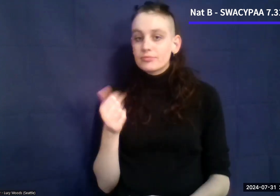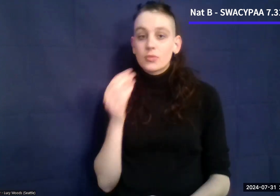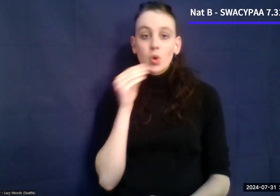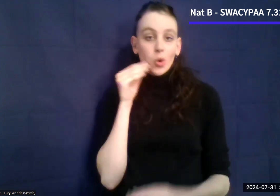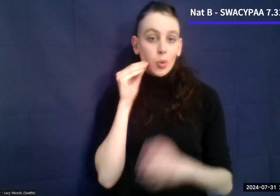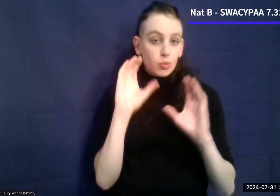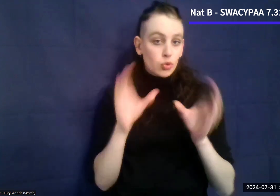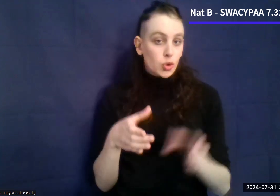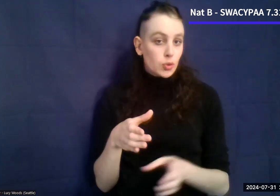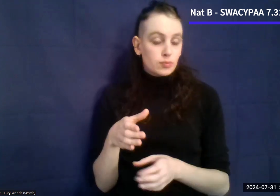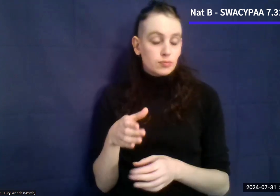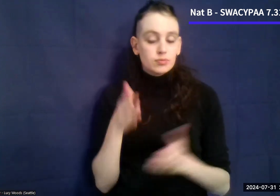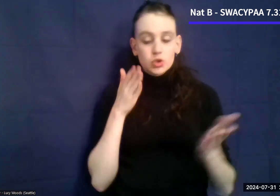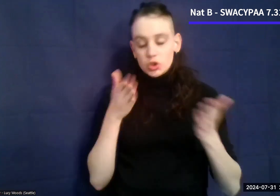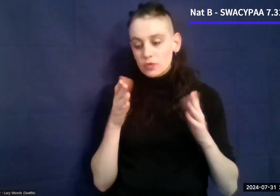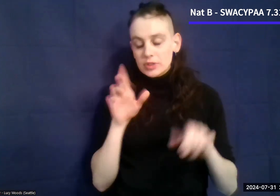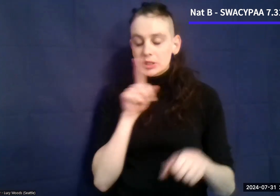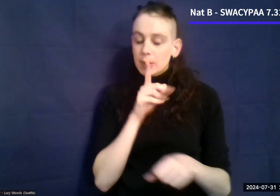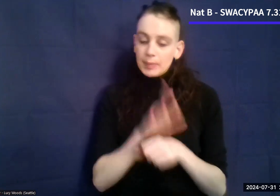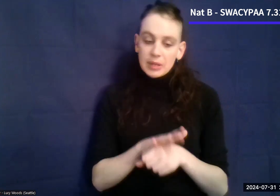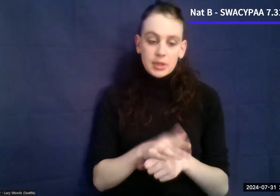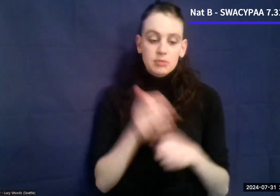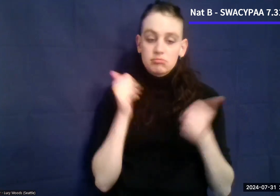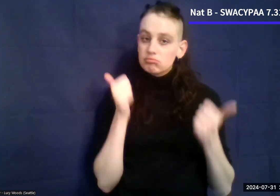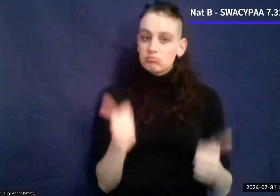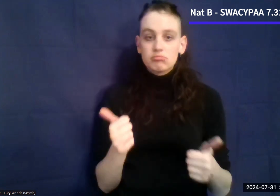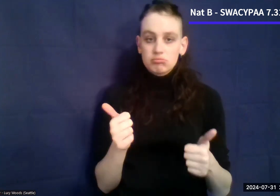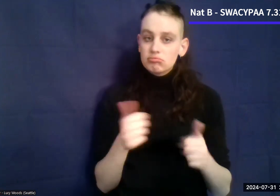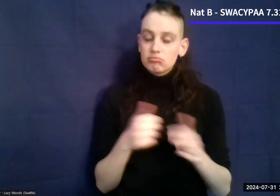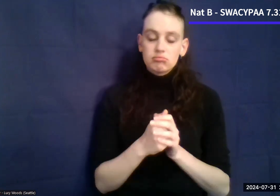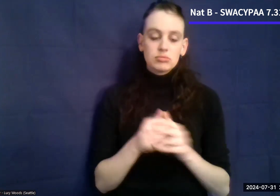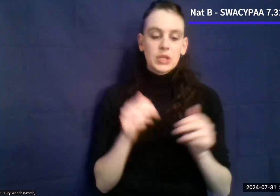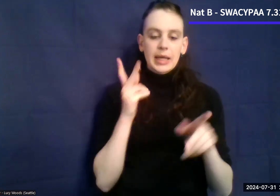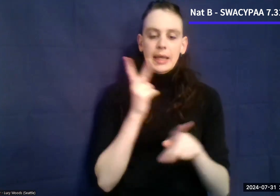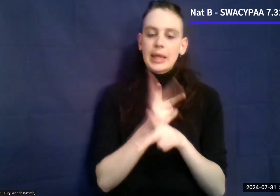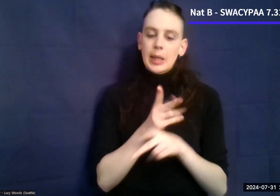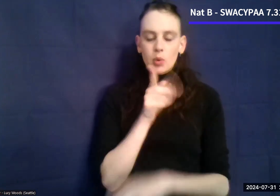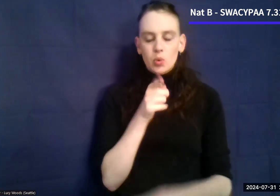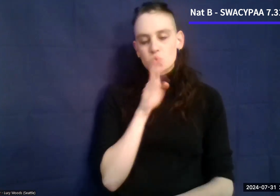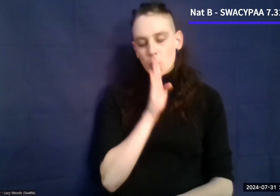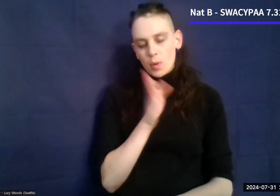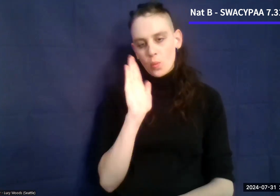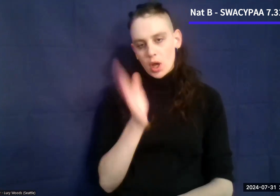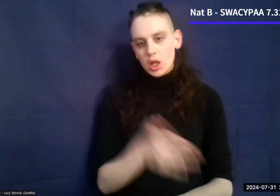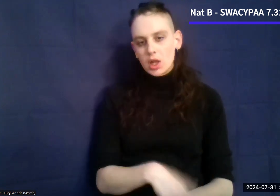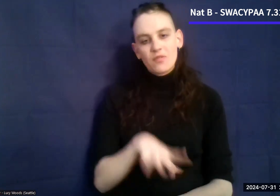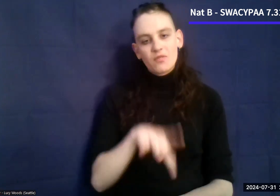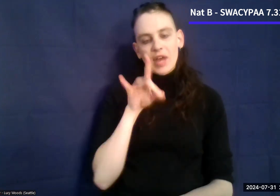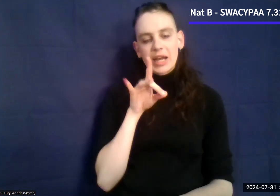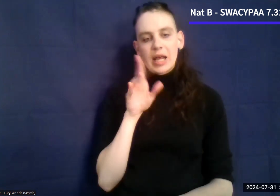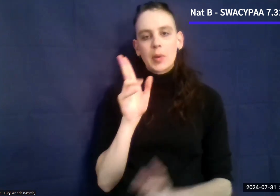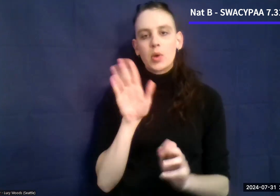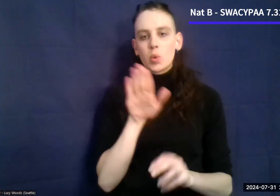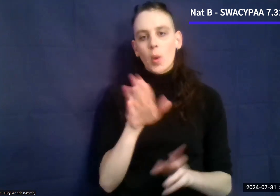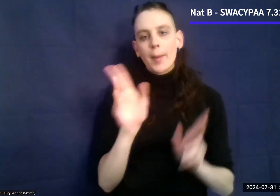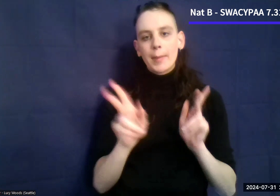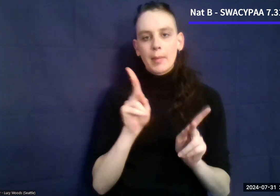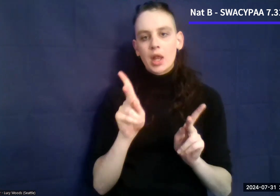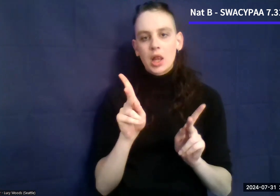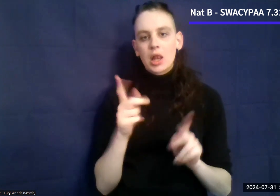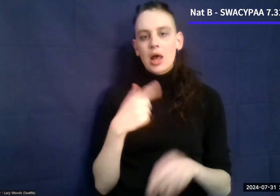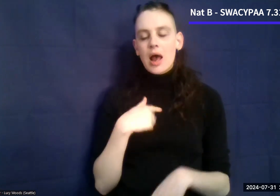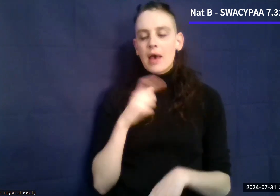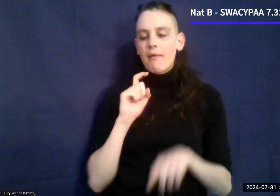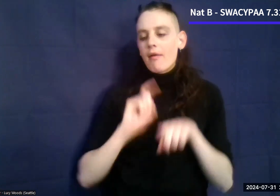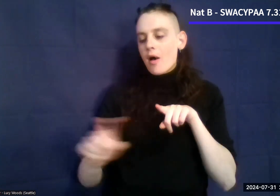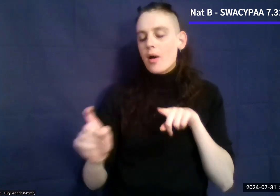getting a service commitment. These are things that like keep you in the center. Like finding your people, like I call my people more than I call my